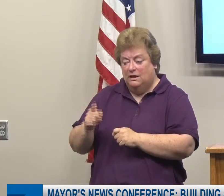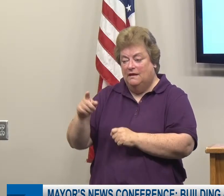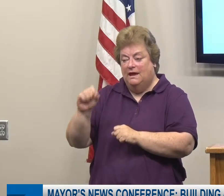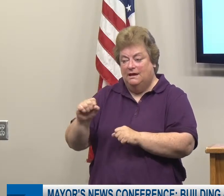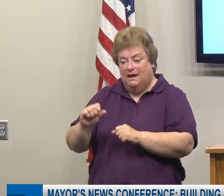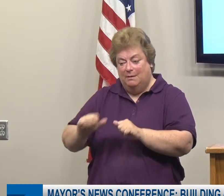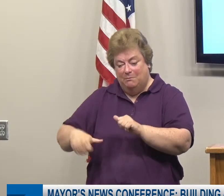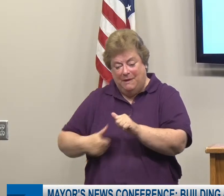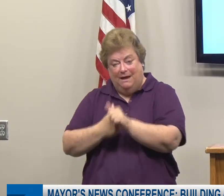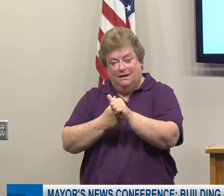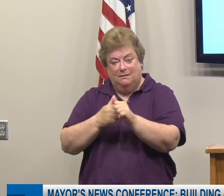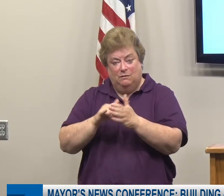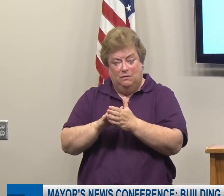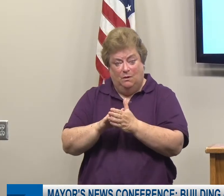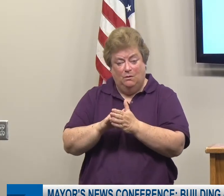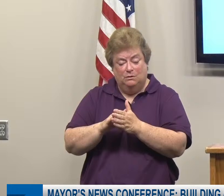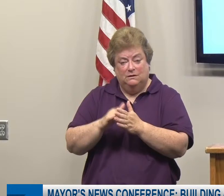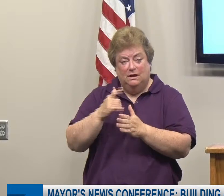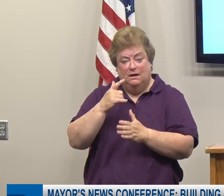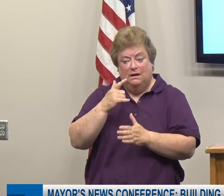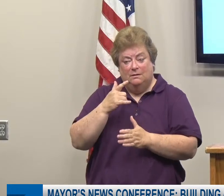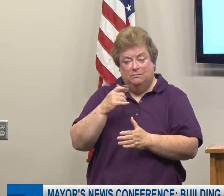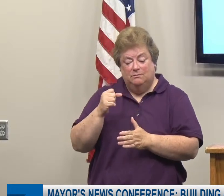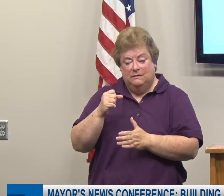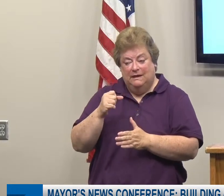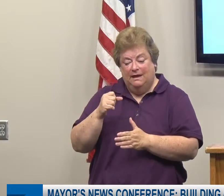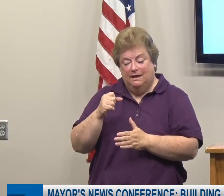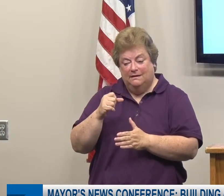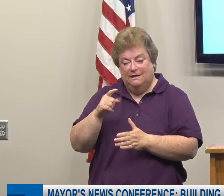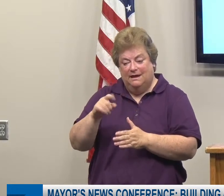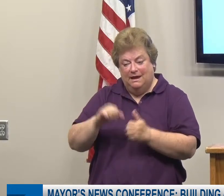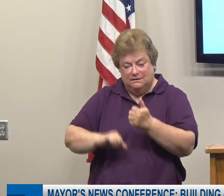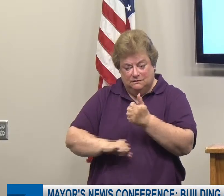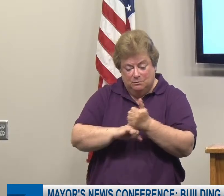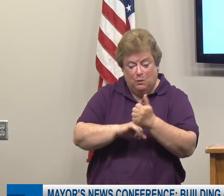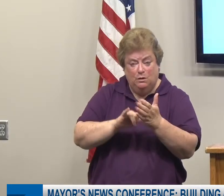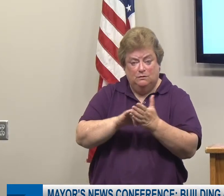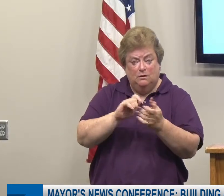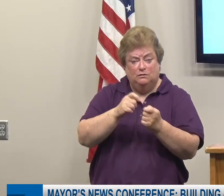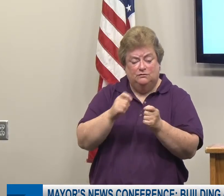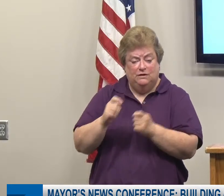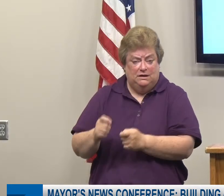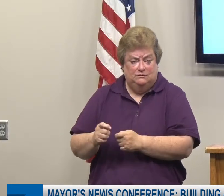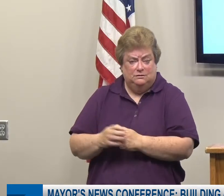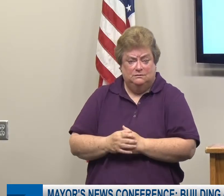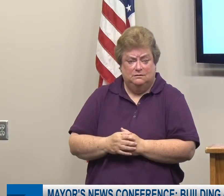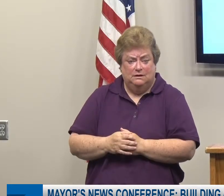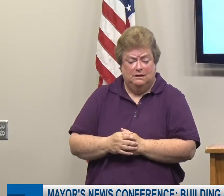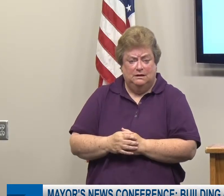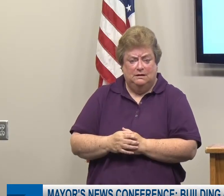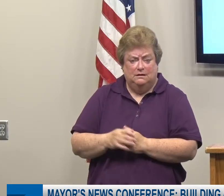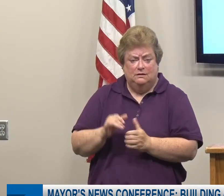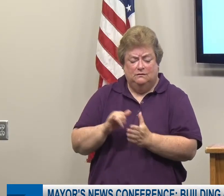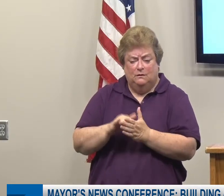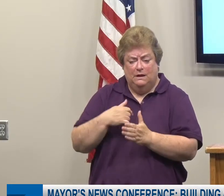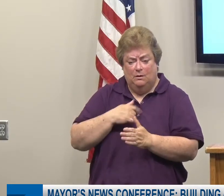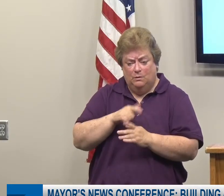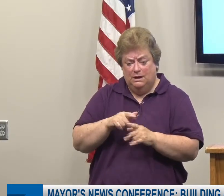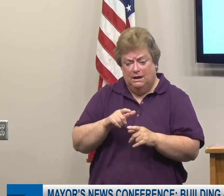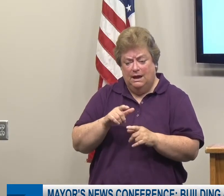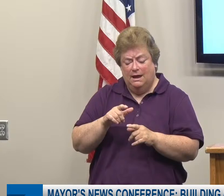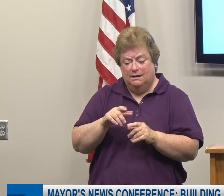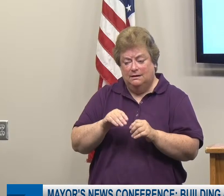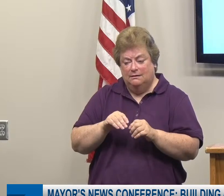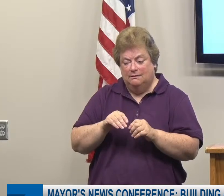to invest, because it will take that from our citizens and our residents in order to affect and expand the